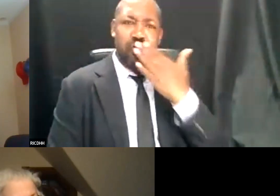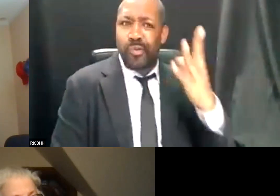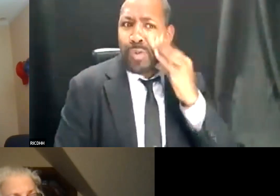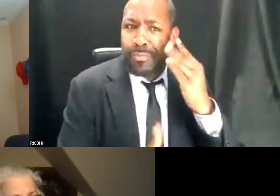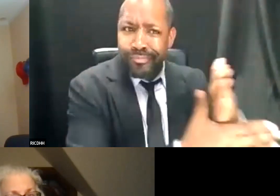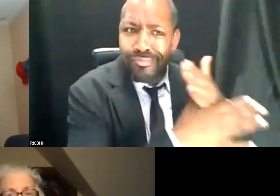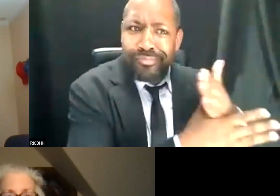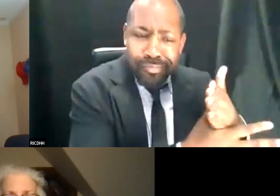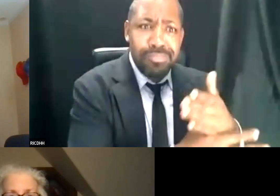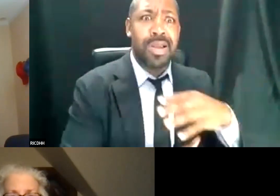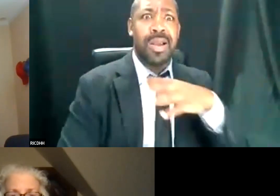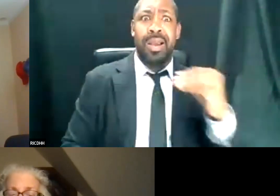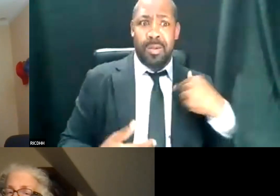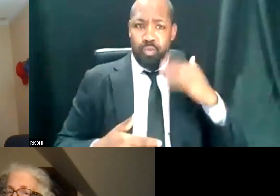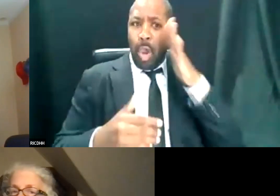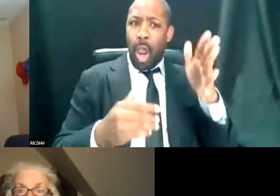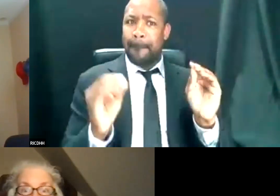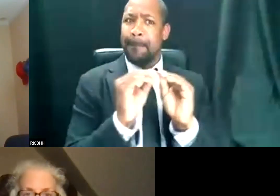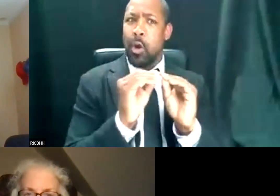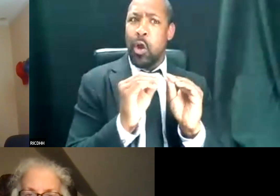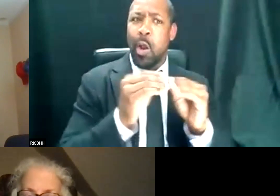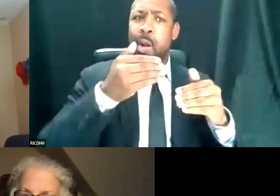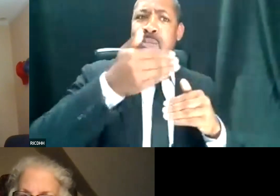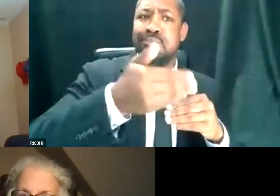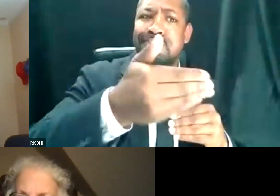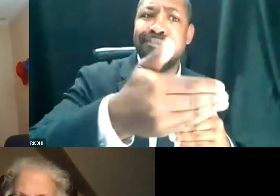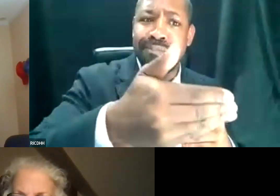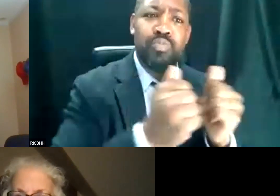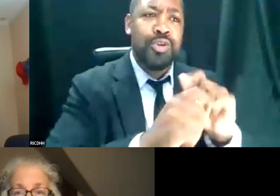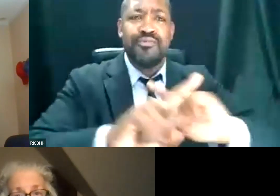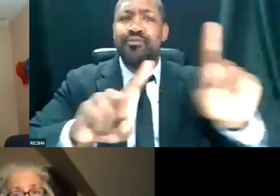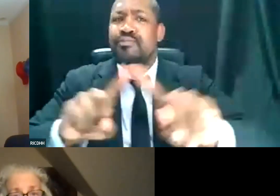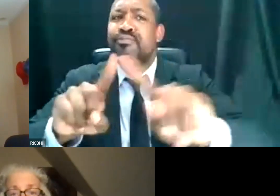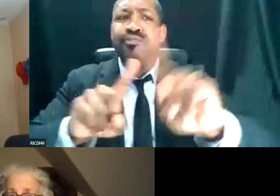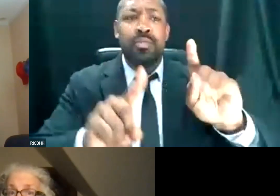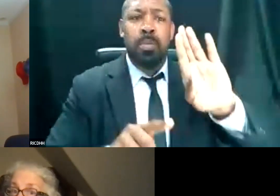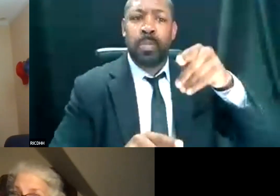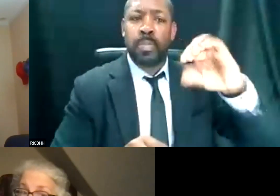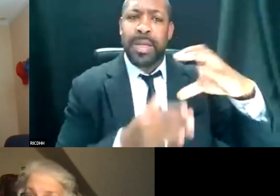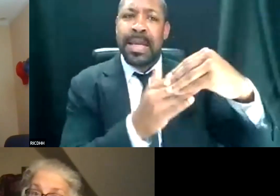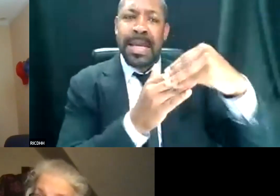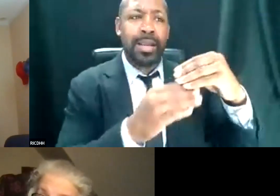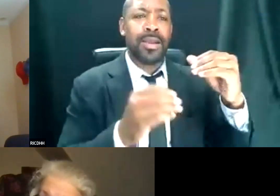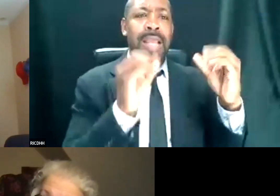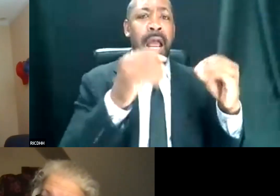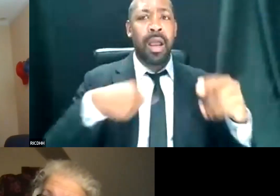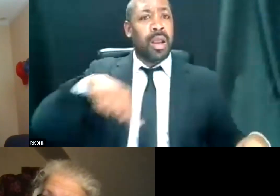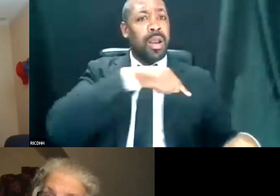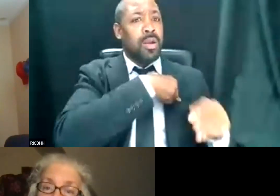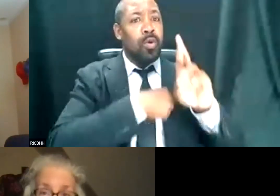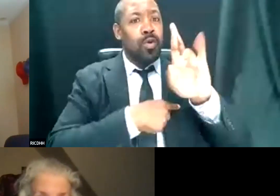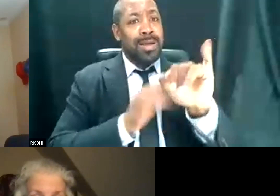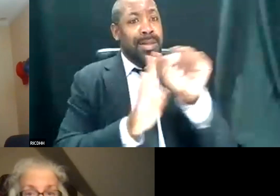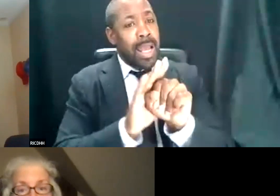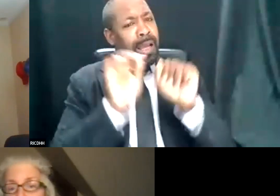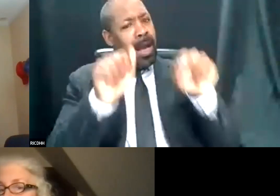sign. She signs for herself. We had a great talk about our experiences. So we're going to be highlighting more BIPOC people in the